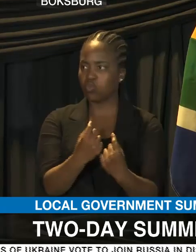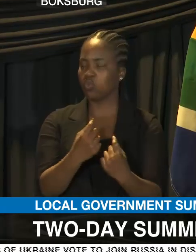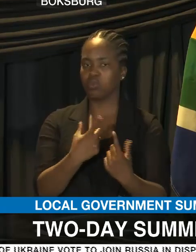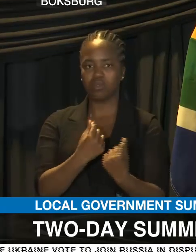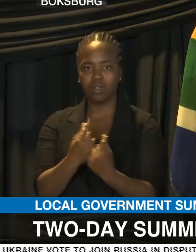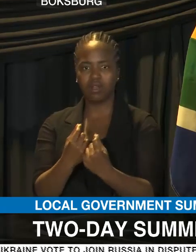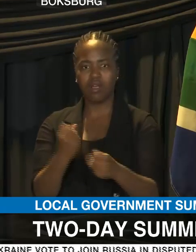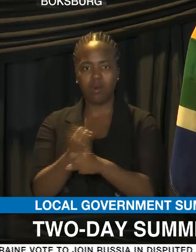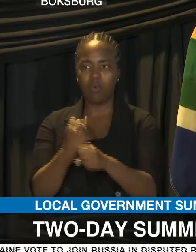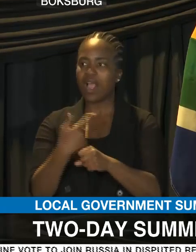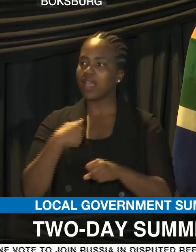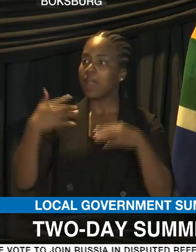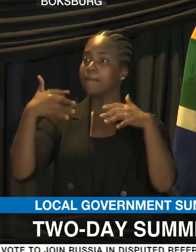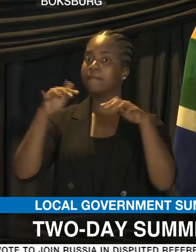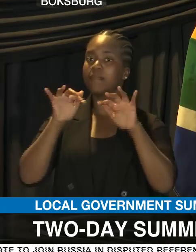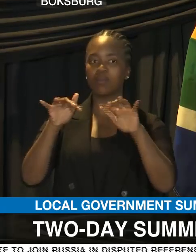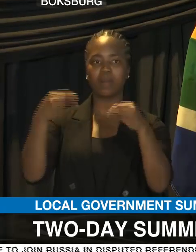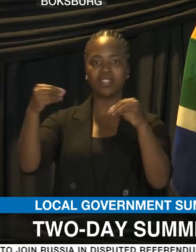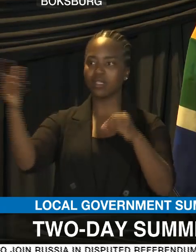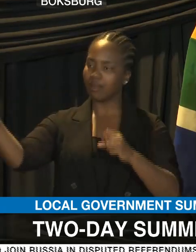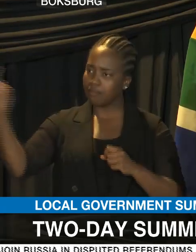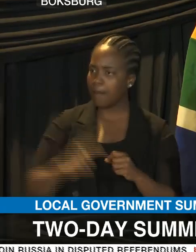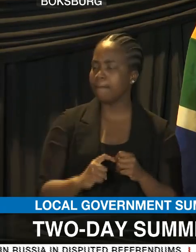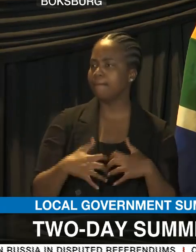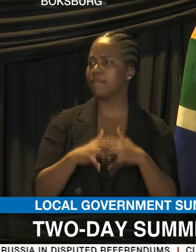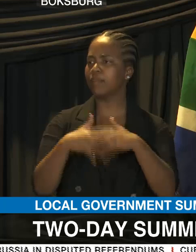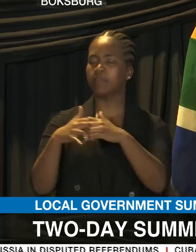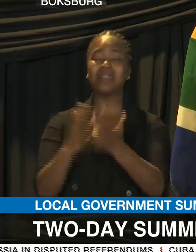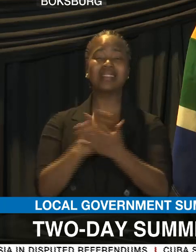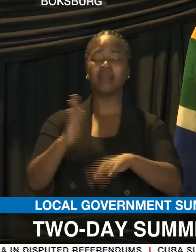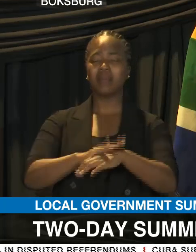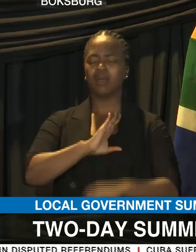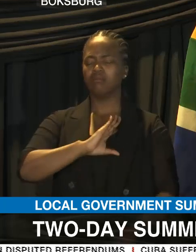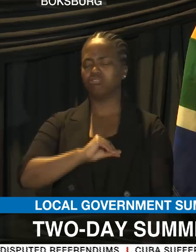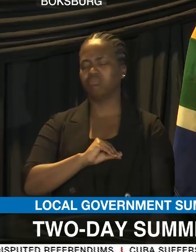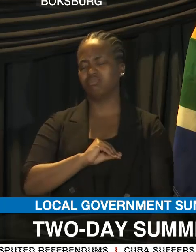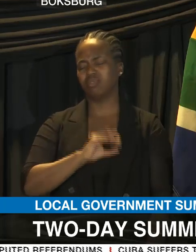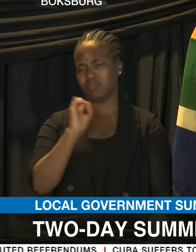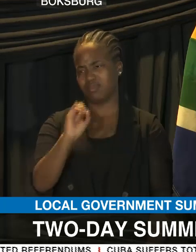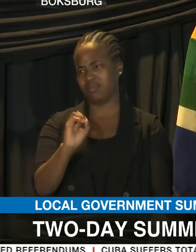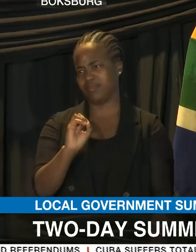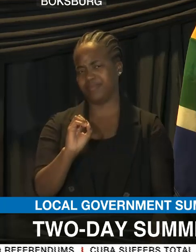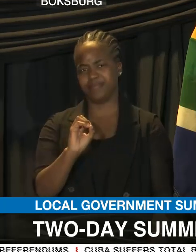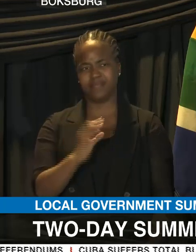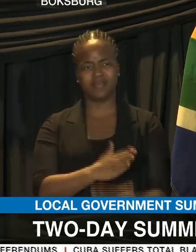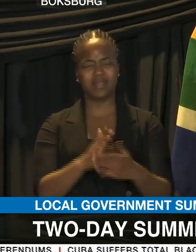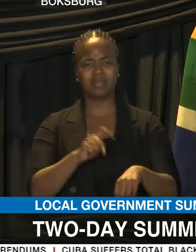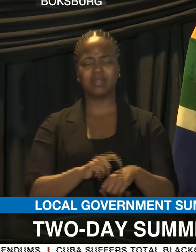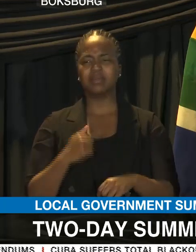investors. Sometimes one gets dismayed. As I move around the country, sometimes